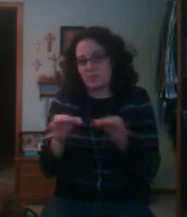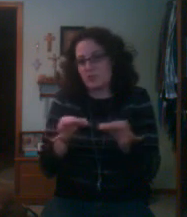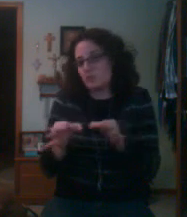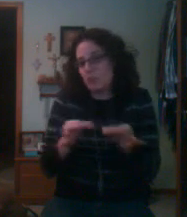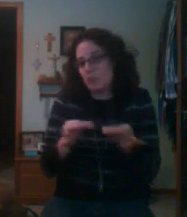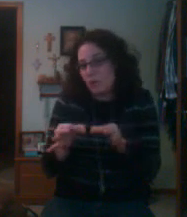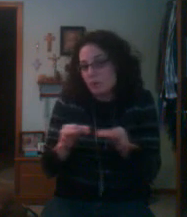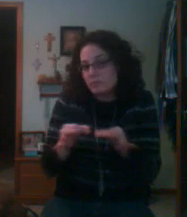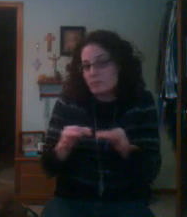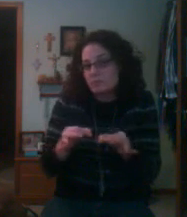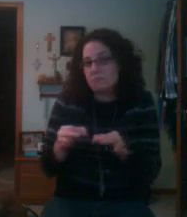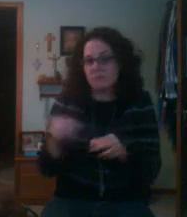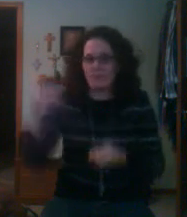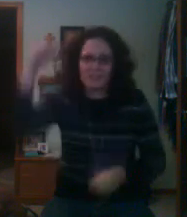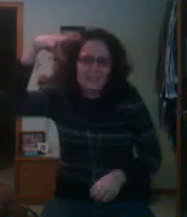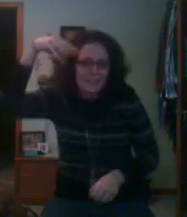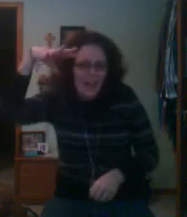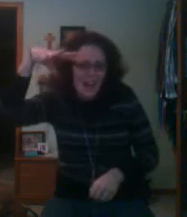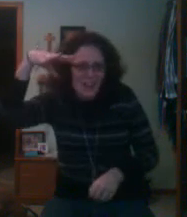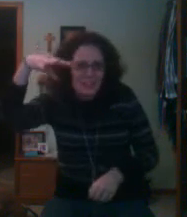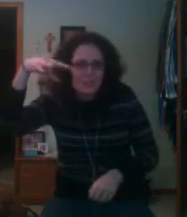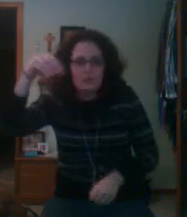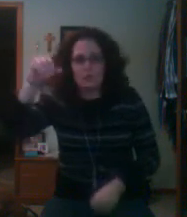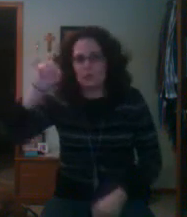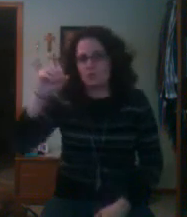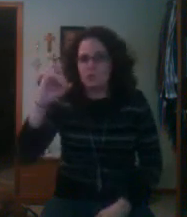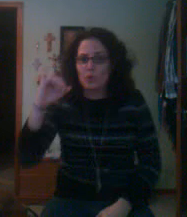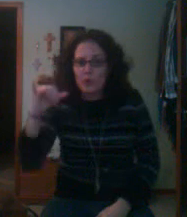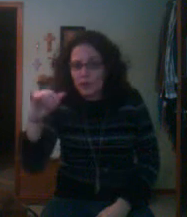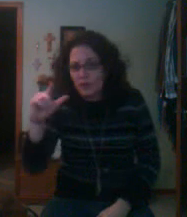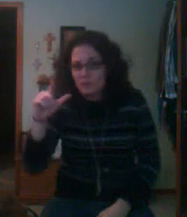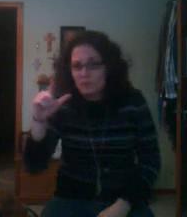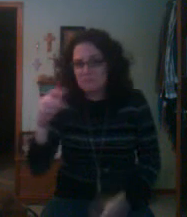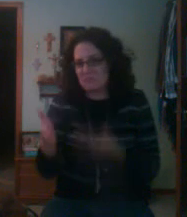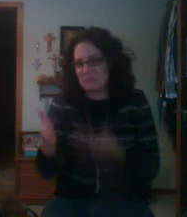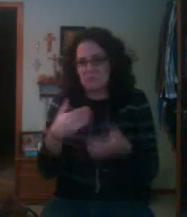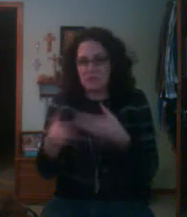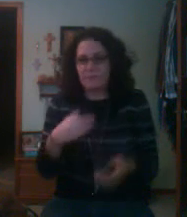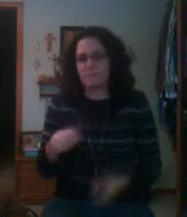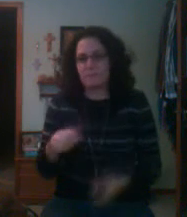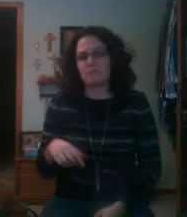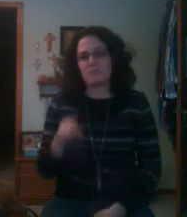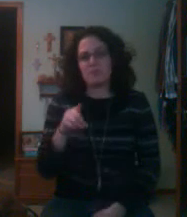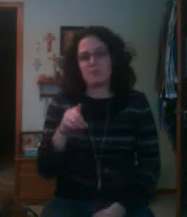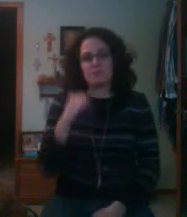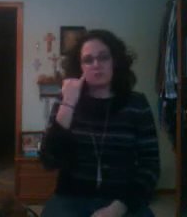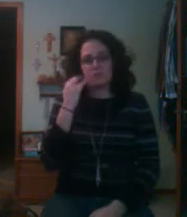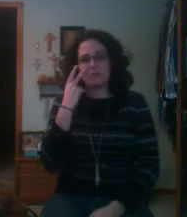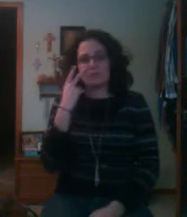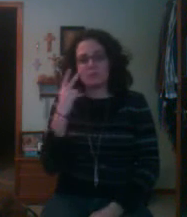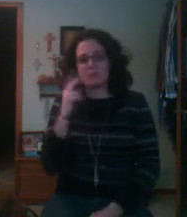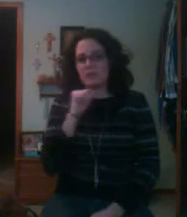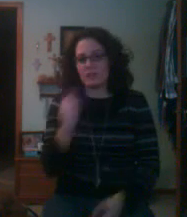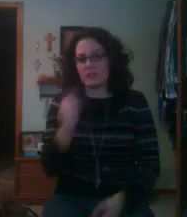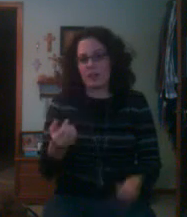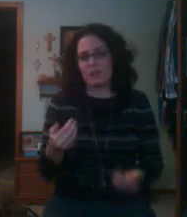So you can make it a more standardized scenario. And you're also going to want to make sure that you don't just have one single corn plant, right? That's not going to give you